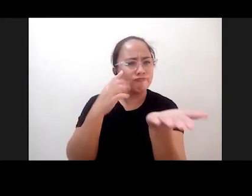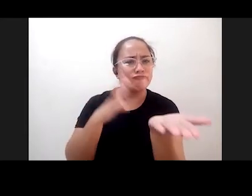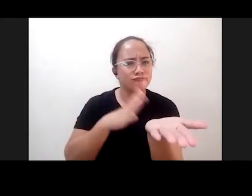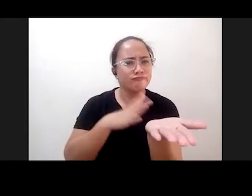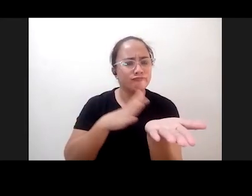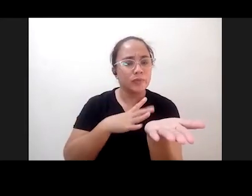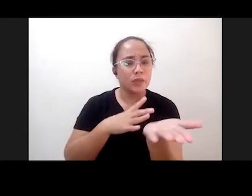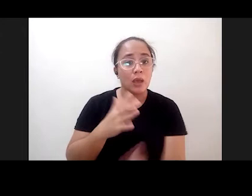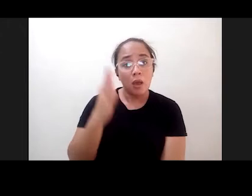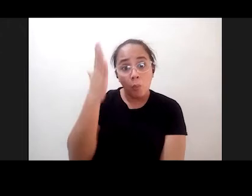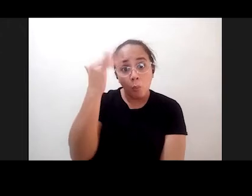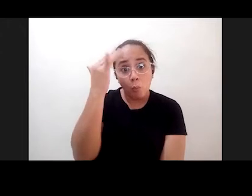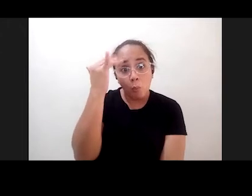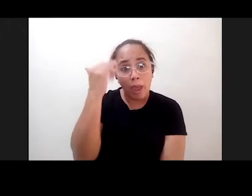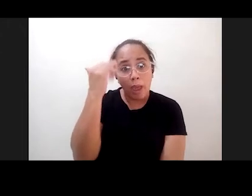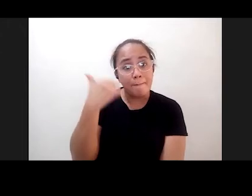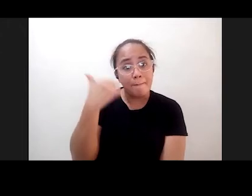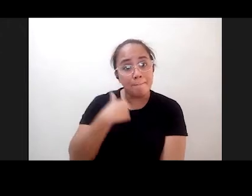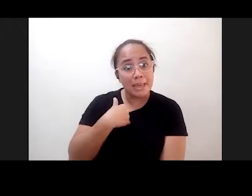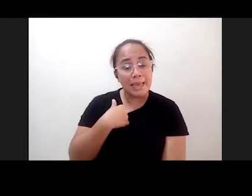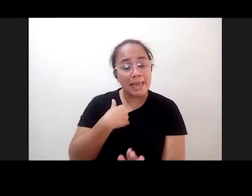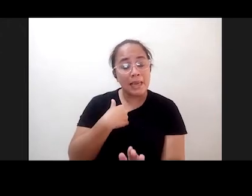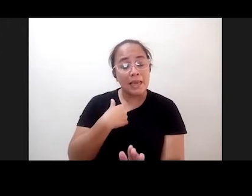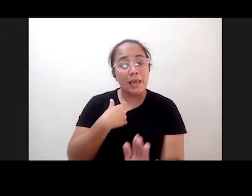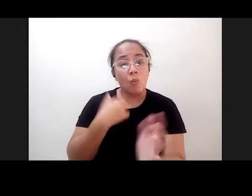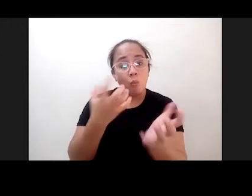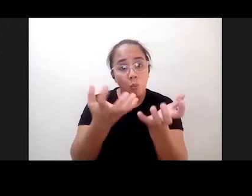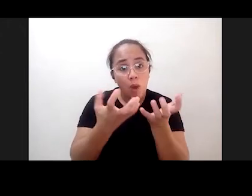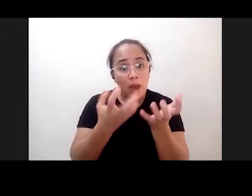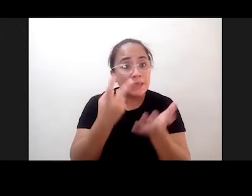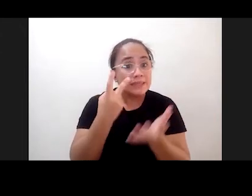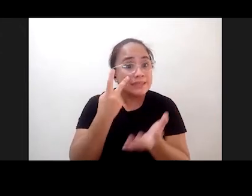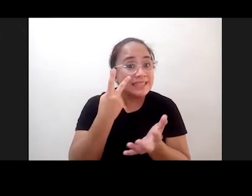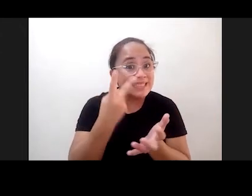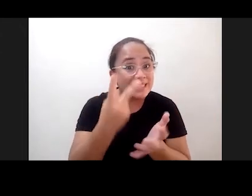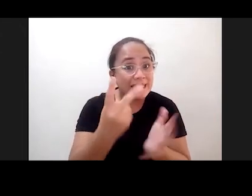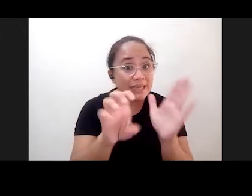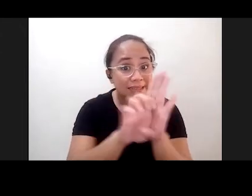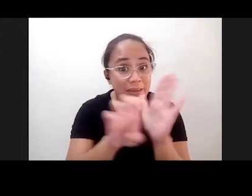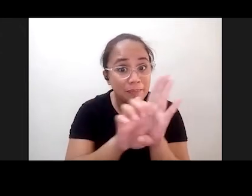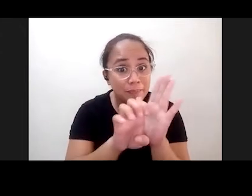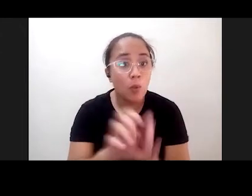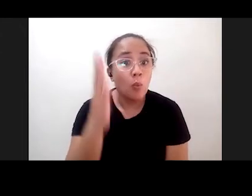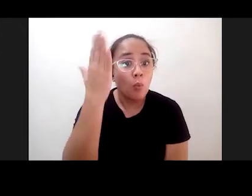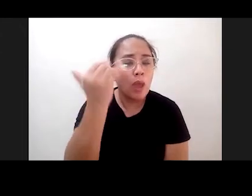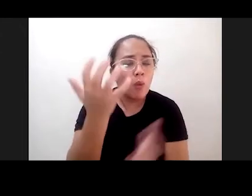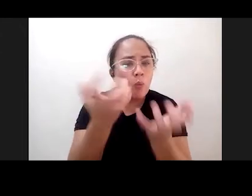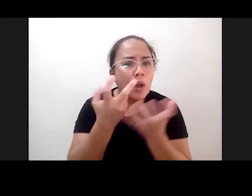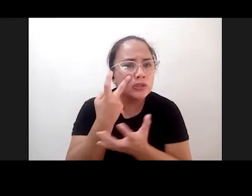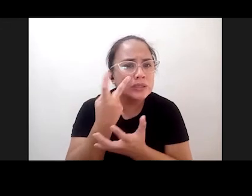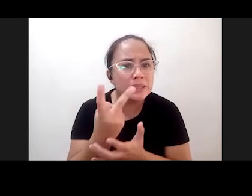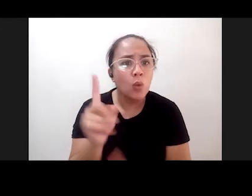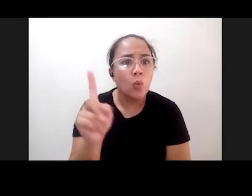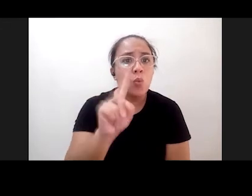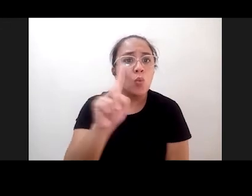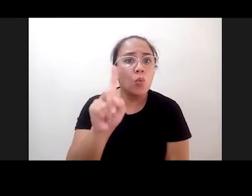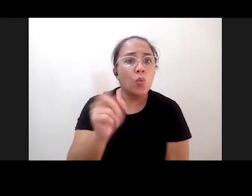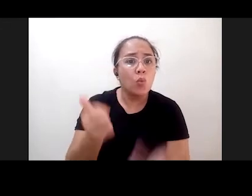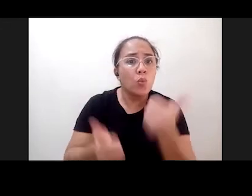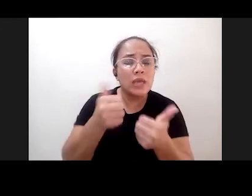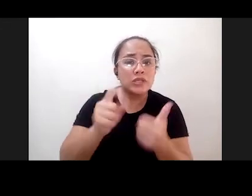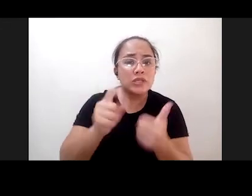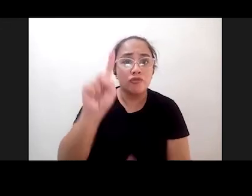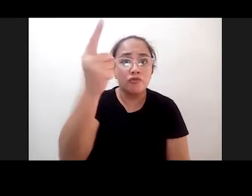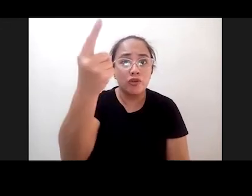why I wanted to see the example was I wanted to see which occurred first, noun and